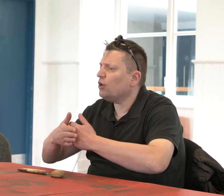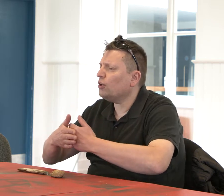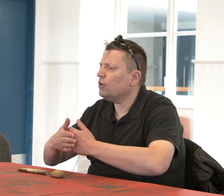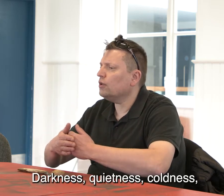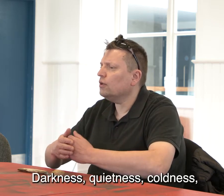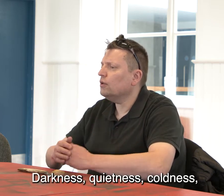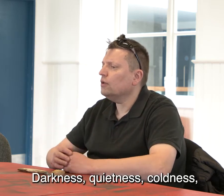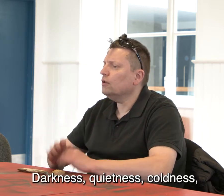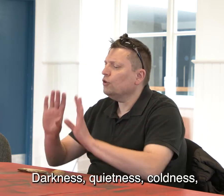Darkness,